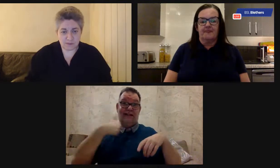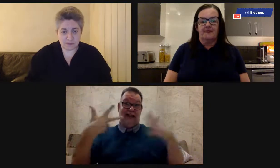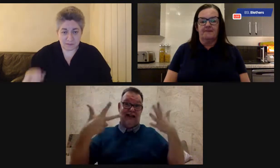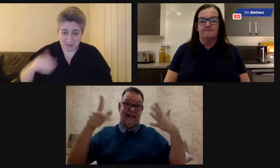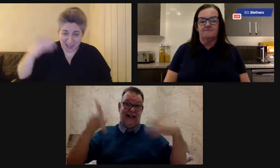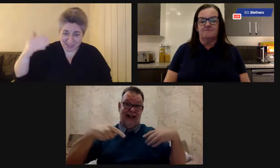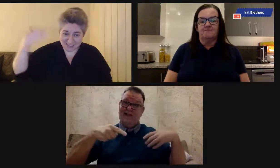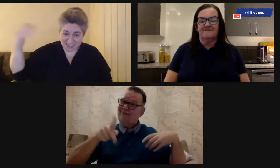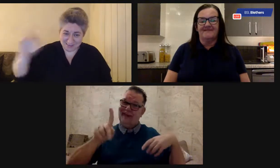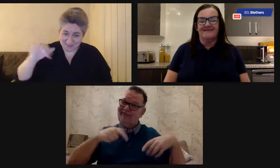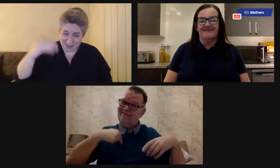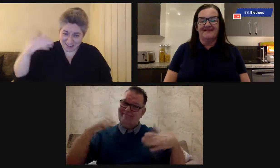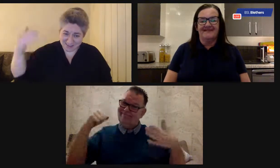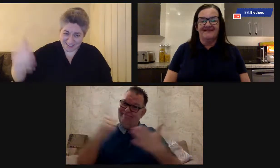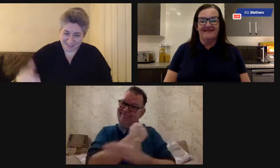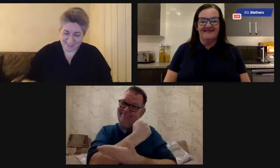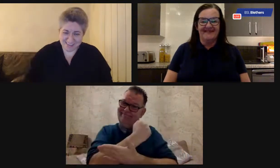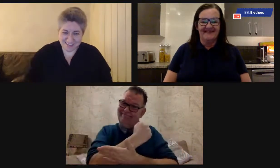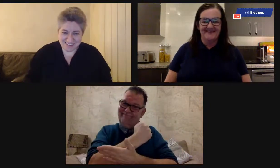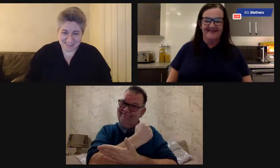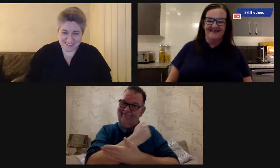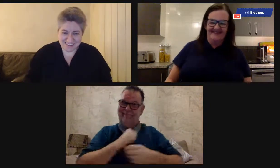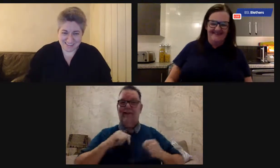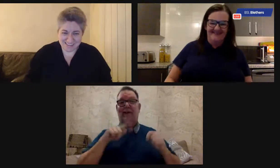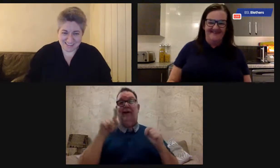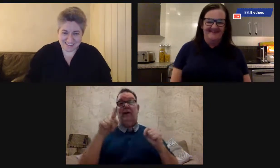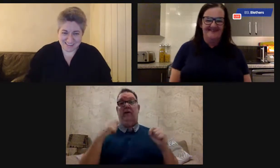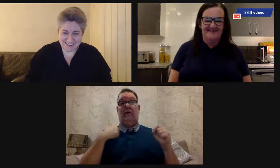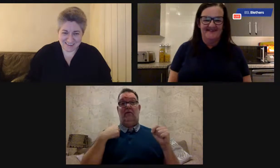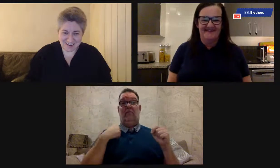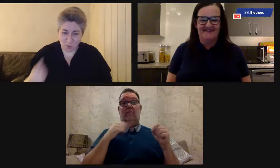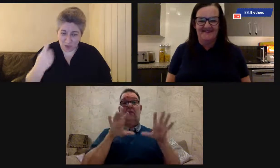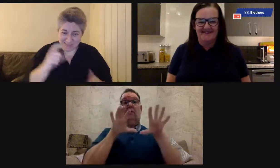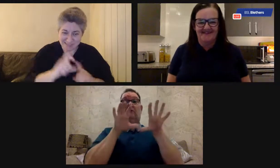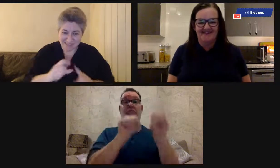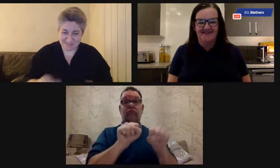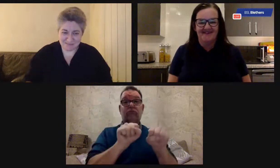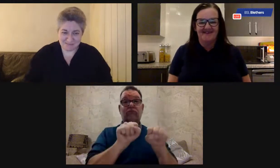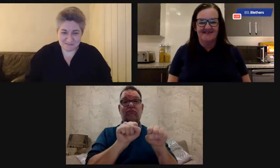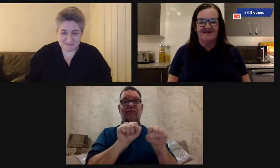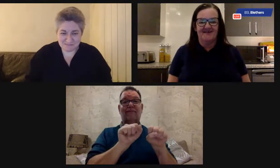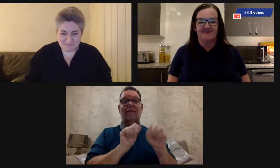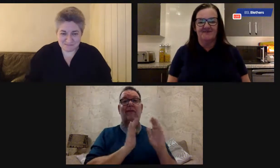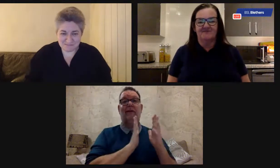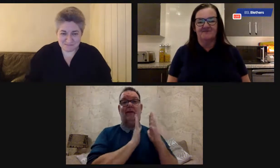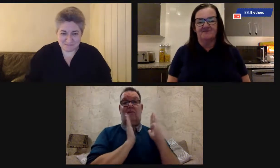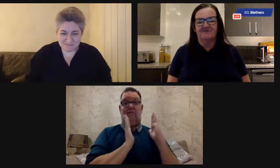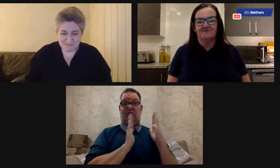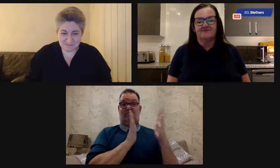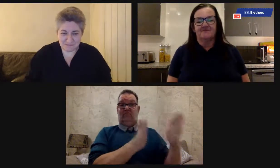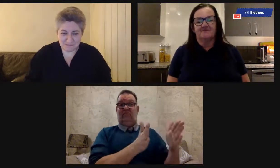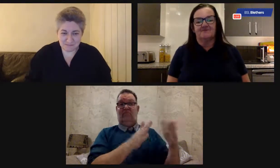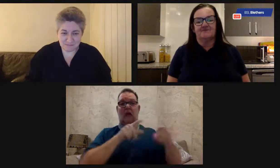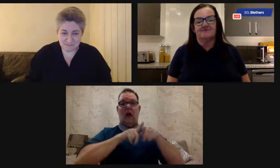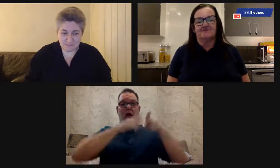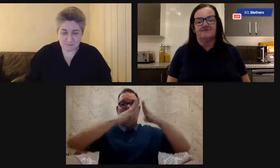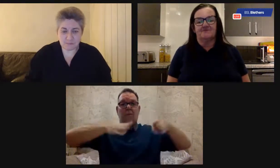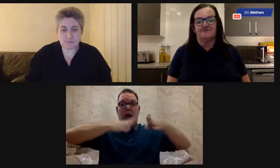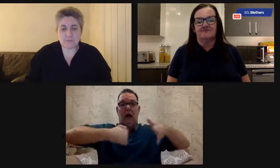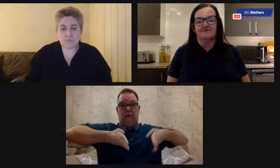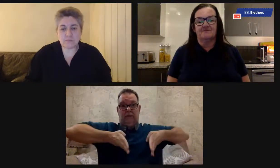the capability of 8,000 people. Oh, did we get 8,000? No, we didn't. We didn't, Avril. We didn't.